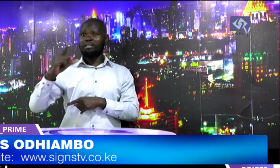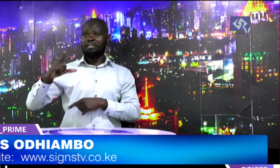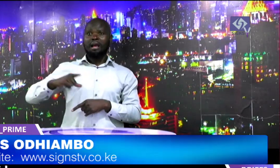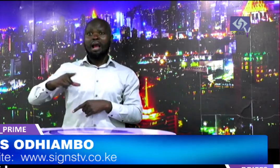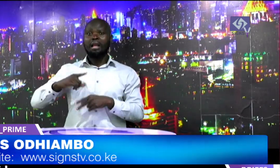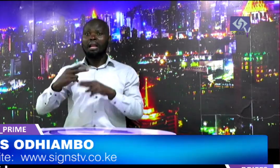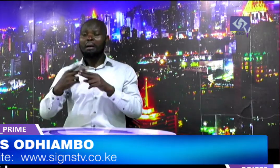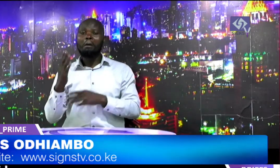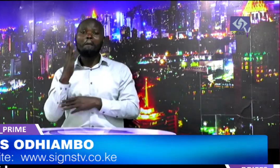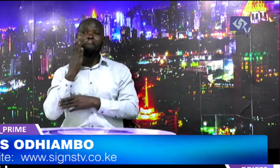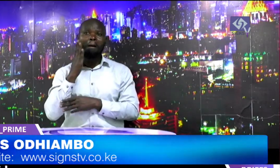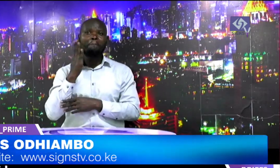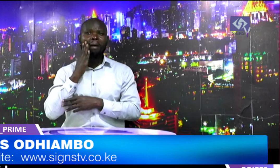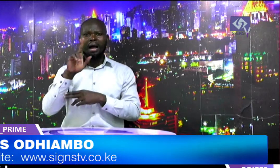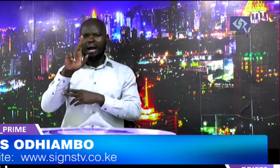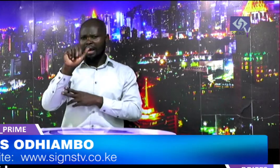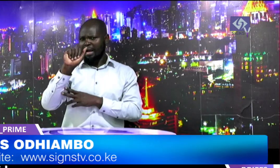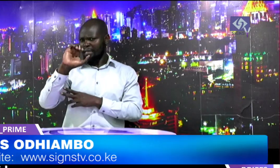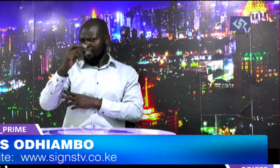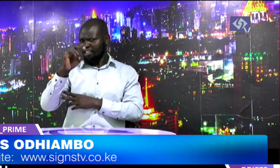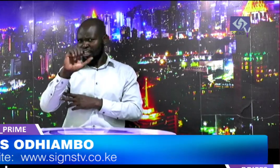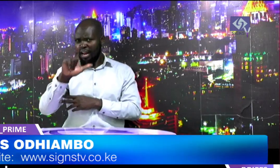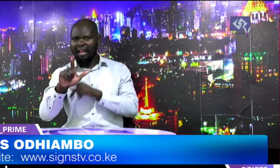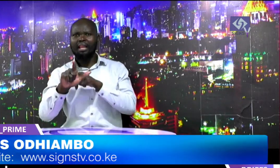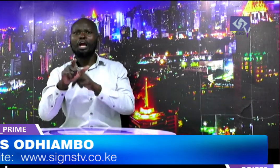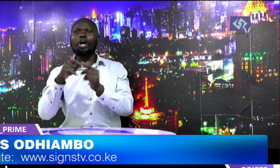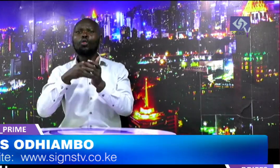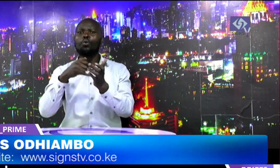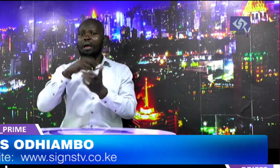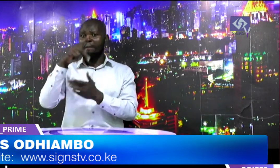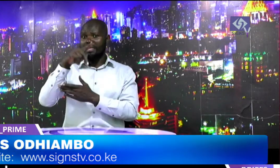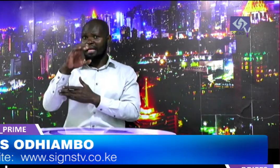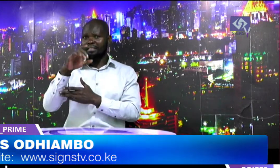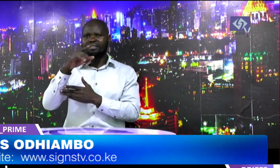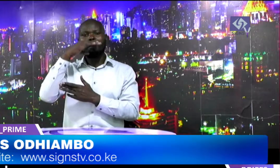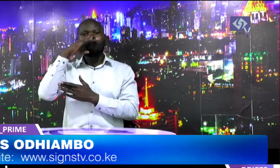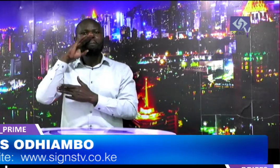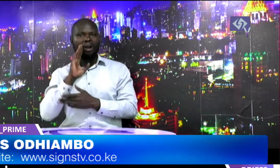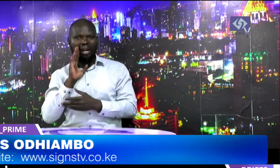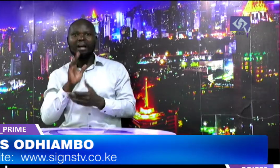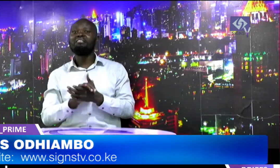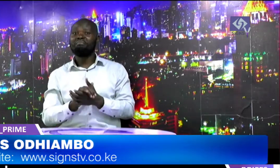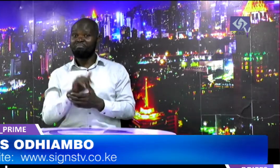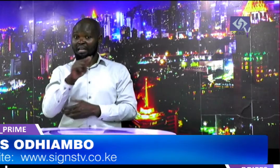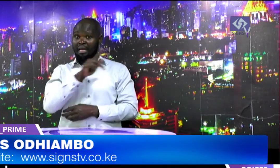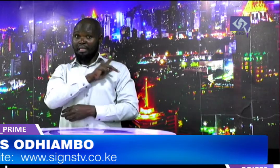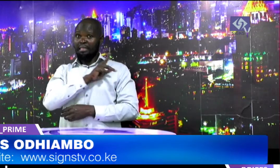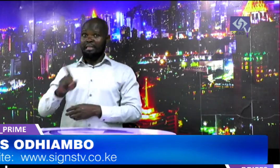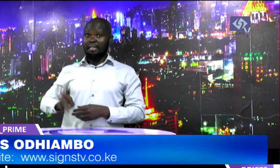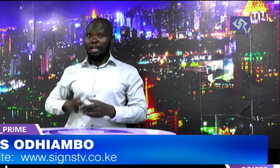Rachel and Prime Cabinet Secretary Musalia Mudavadi.